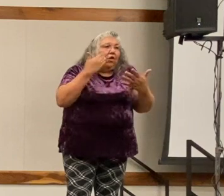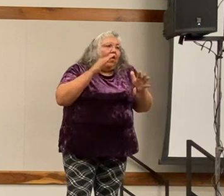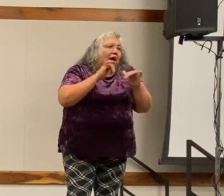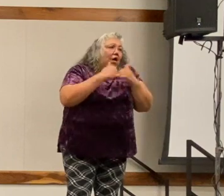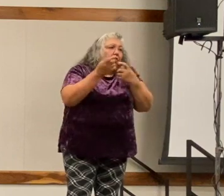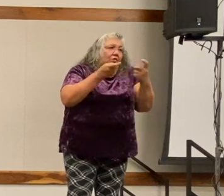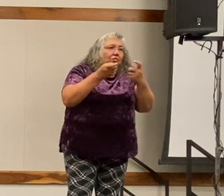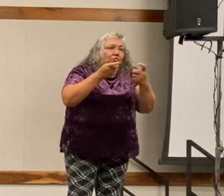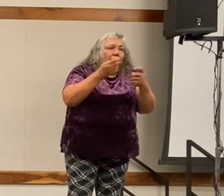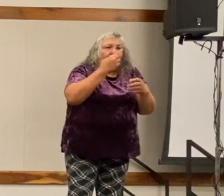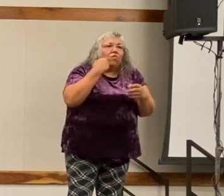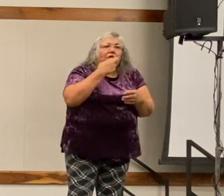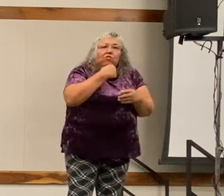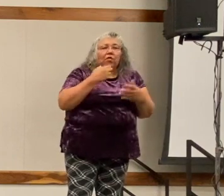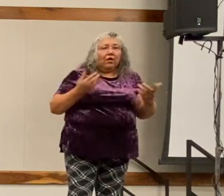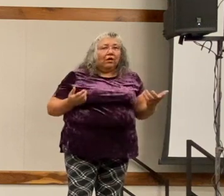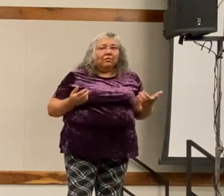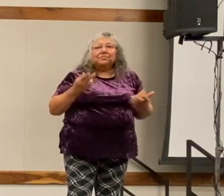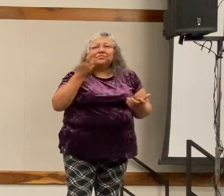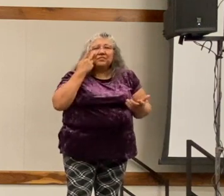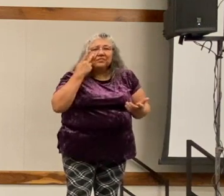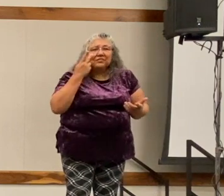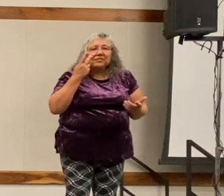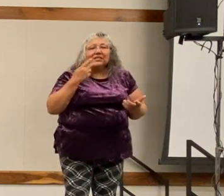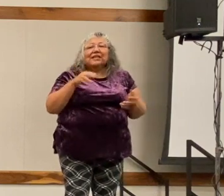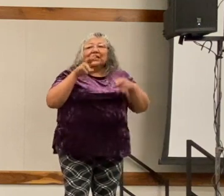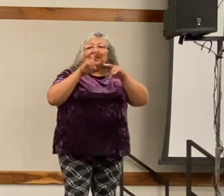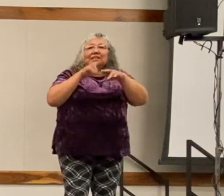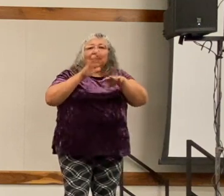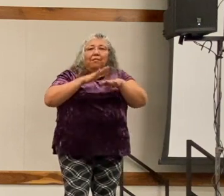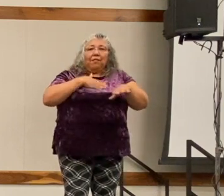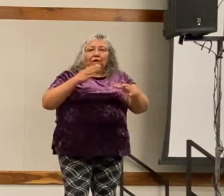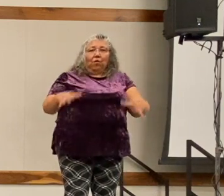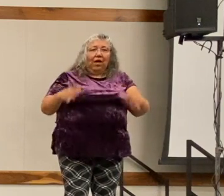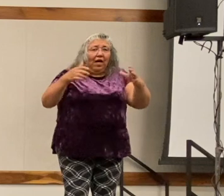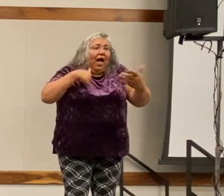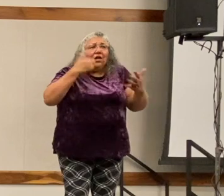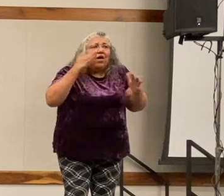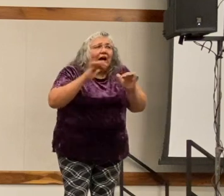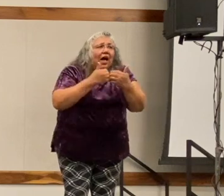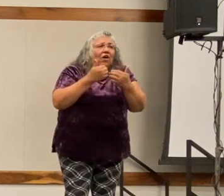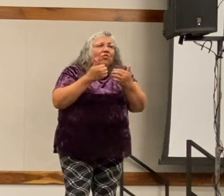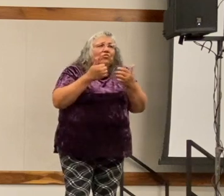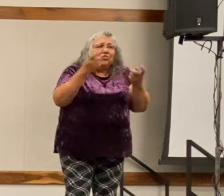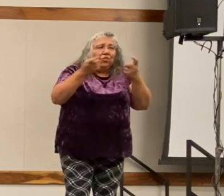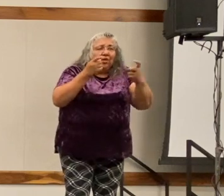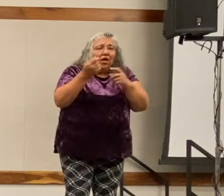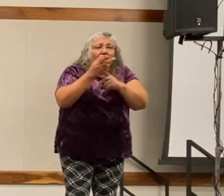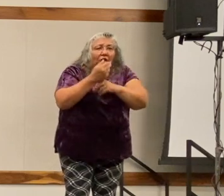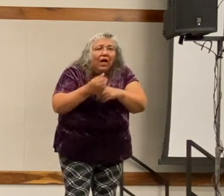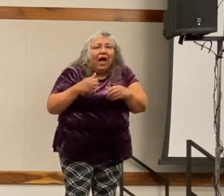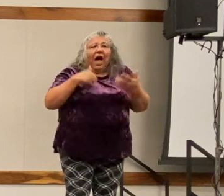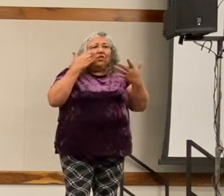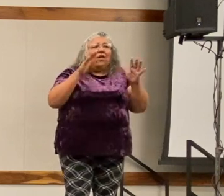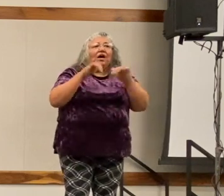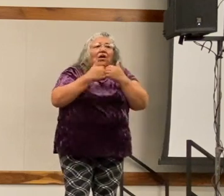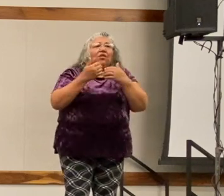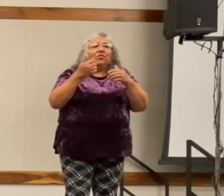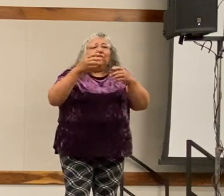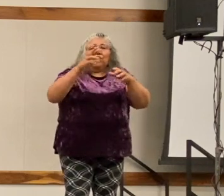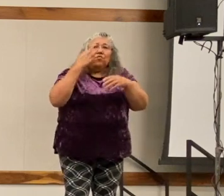and restaurant? You see, he's sitting at my well, and I'm like, I don't know how to run a motel. I don't know how to run a